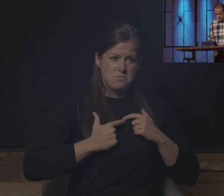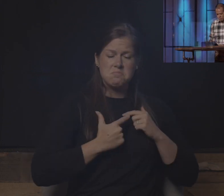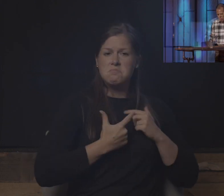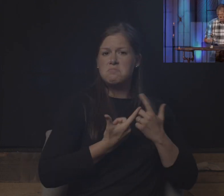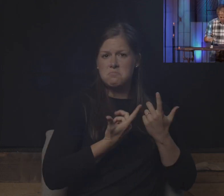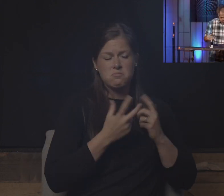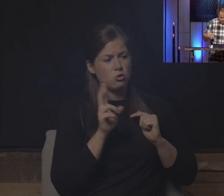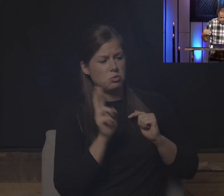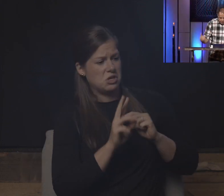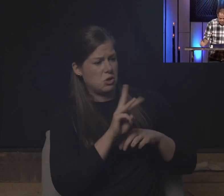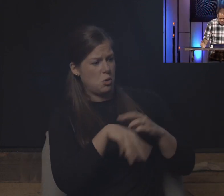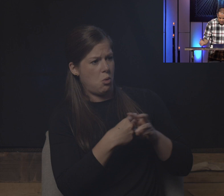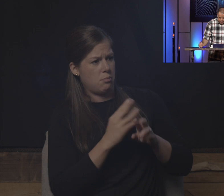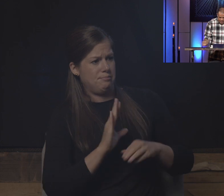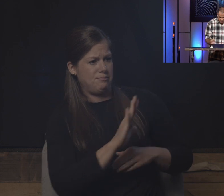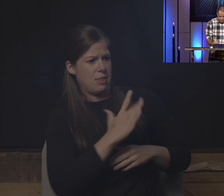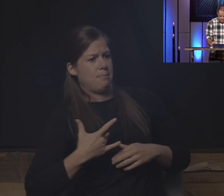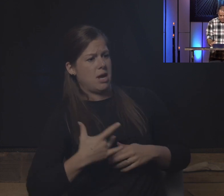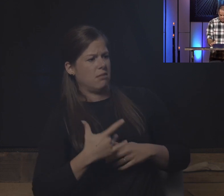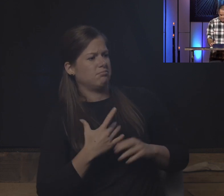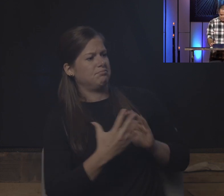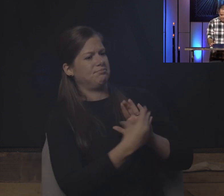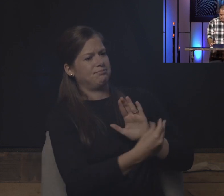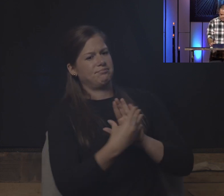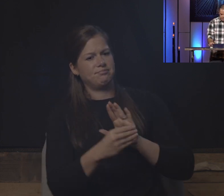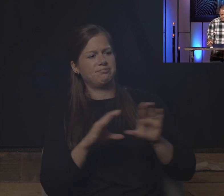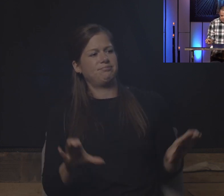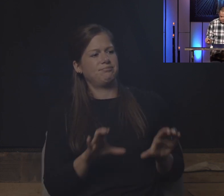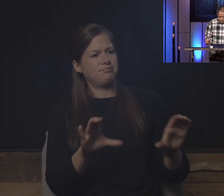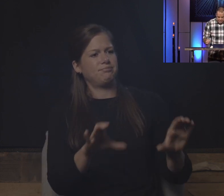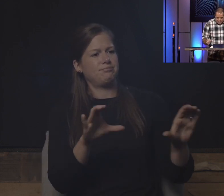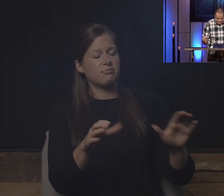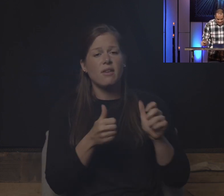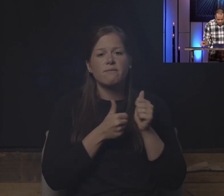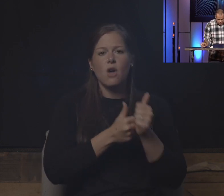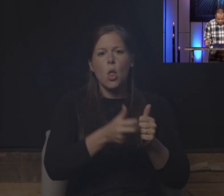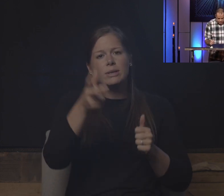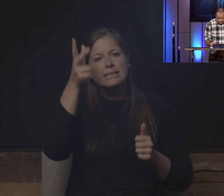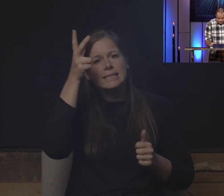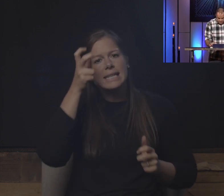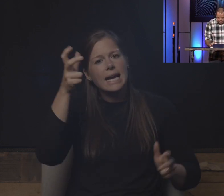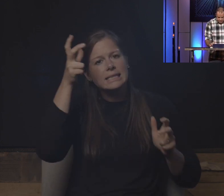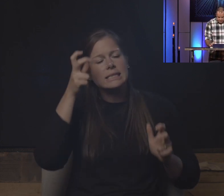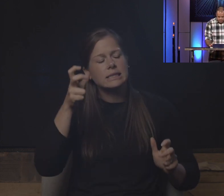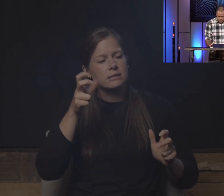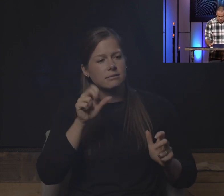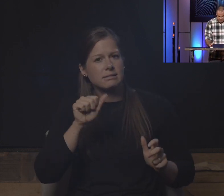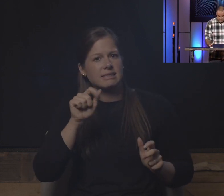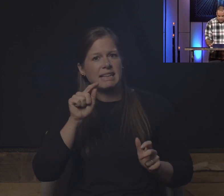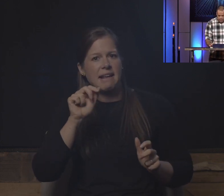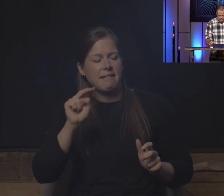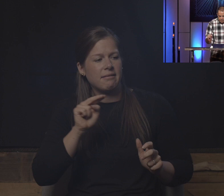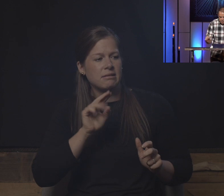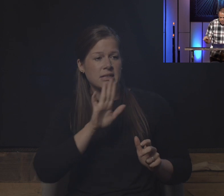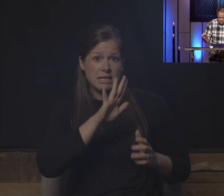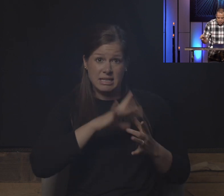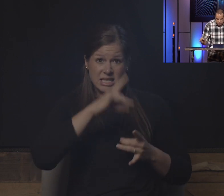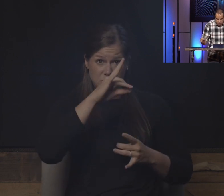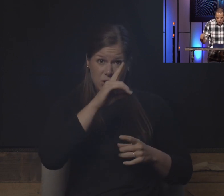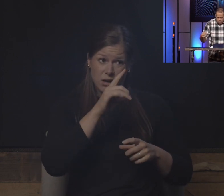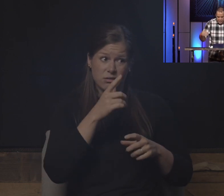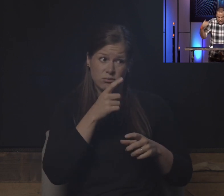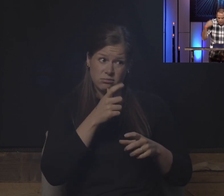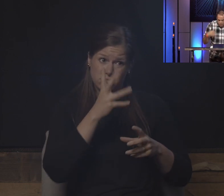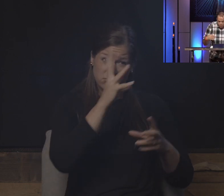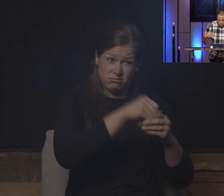world. Following the prince of the power of the air, that's Satan, the spirit that is now at work in the sons of disobedience, among